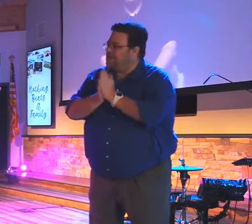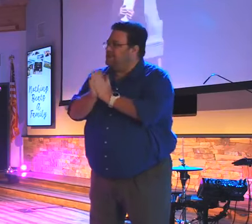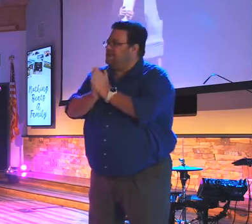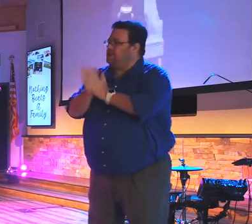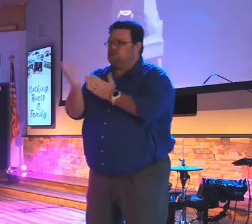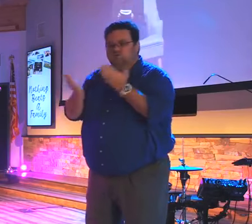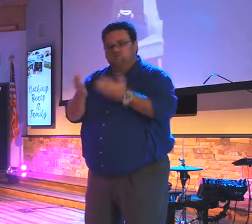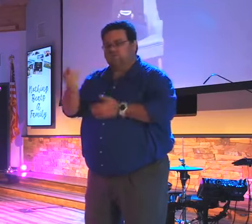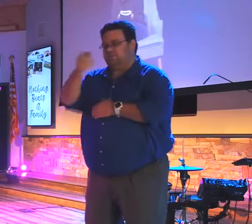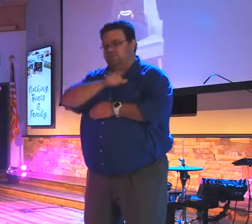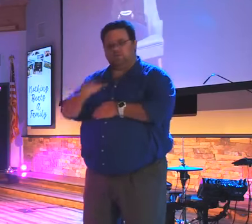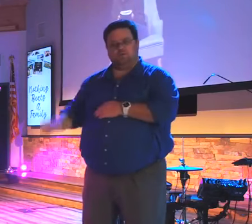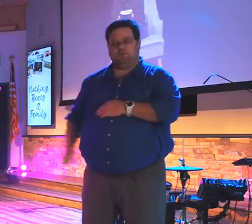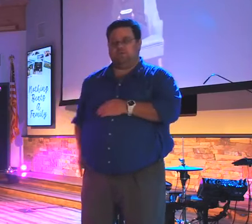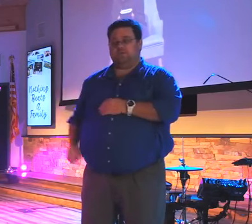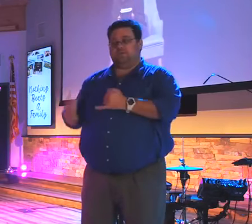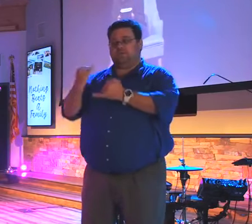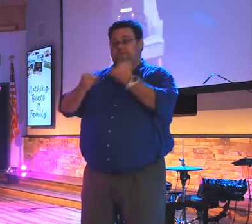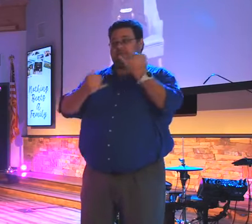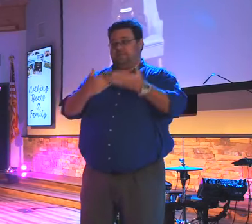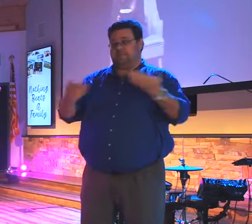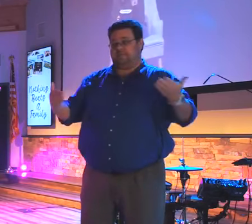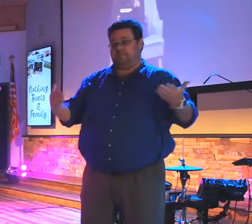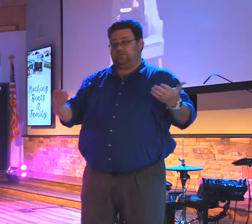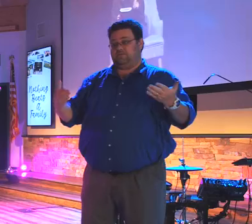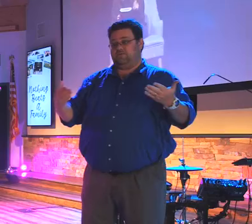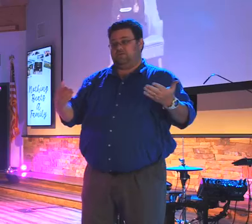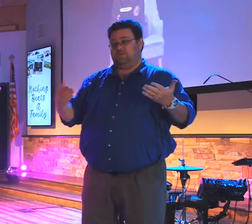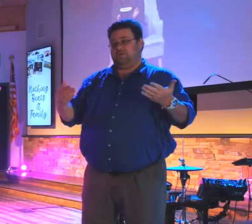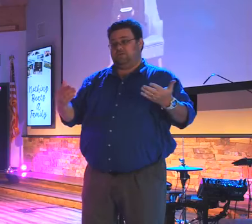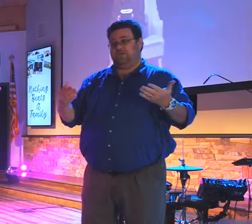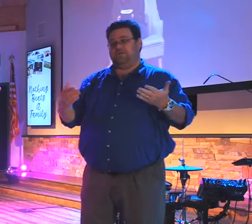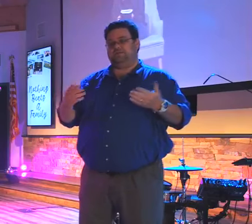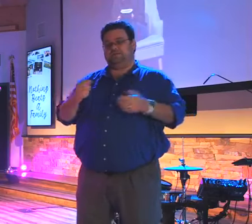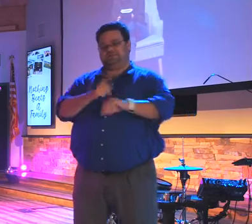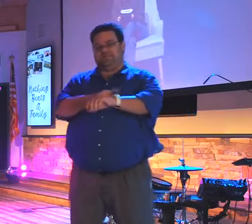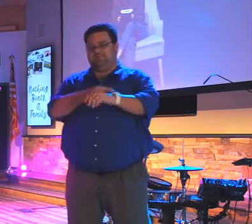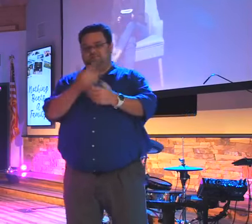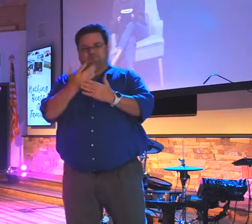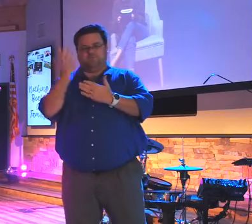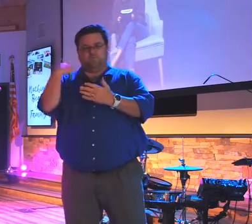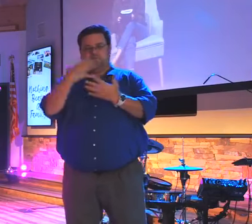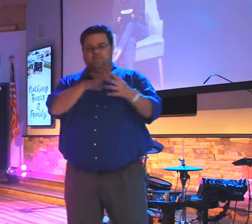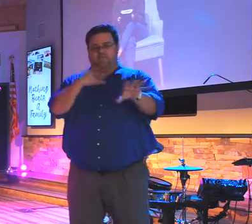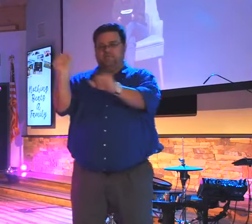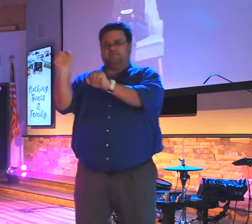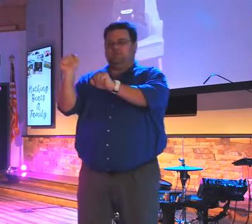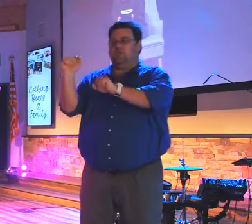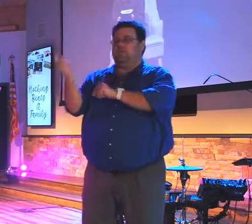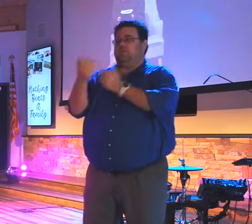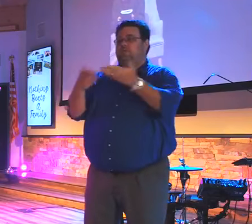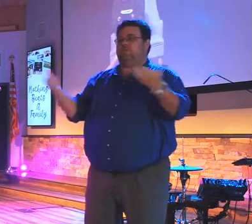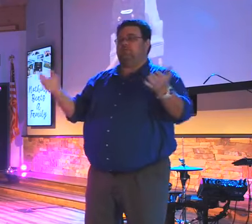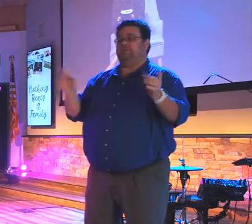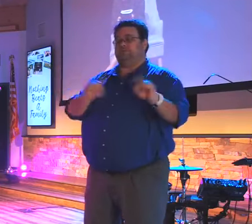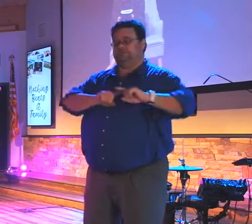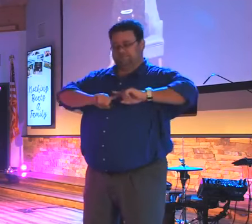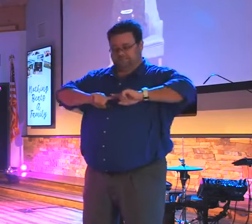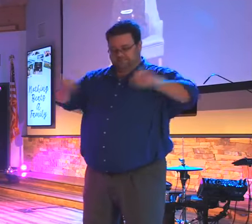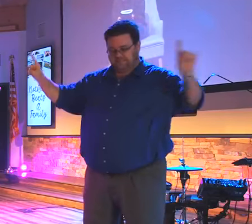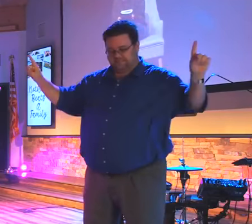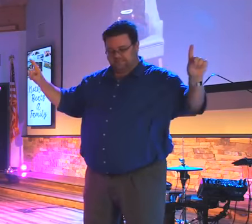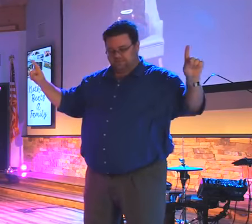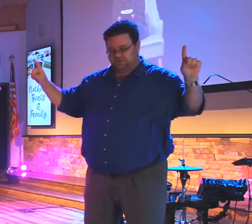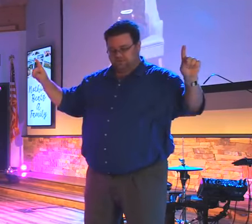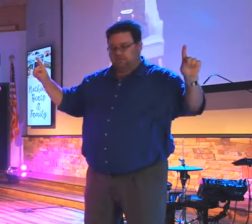Lord. One of the last things that Adam said in our little debrief when we were about to leave was the only thing we have done differently this weekend is